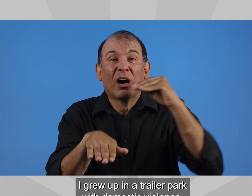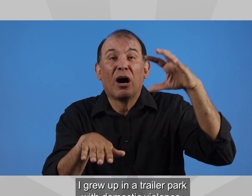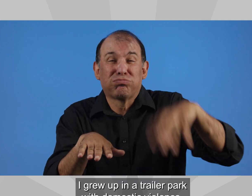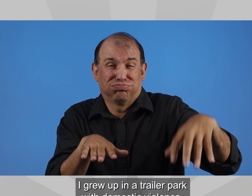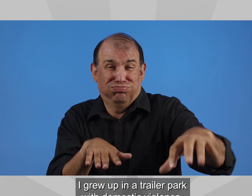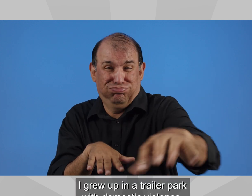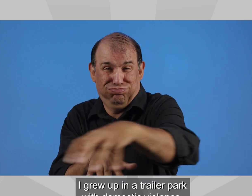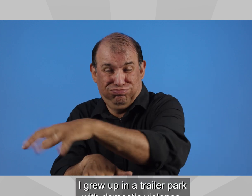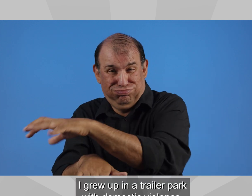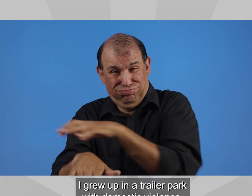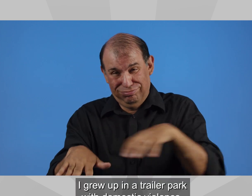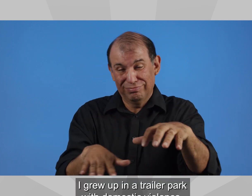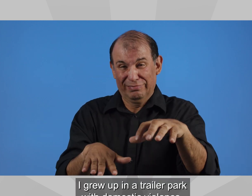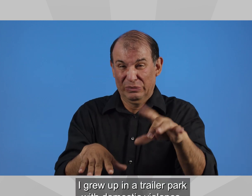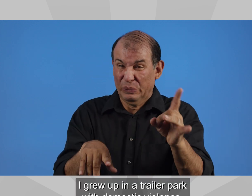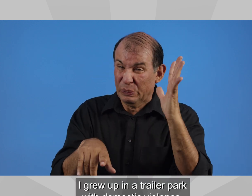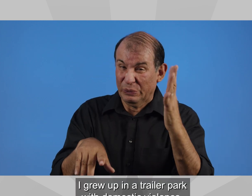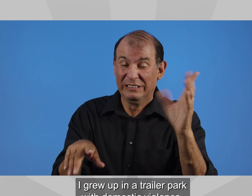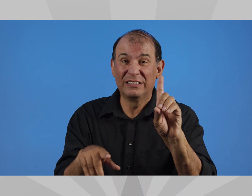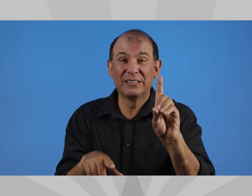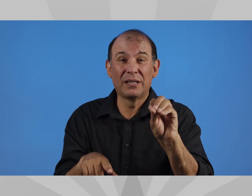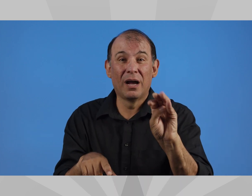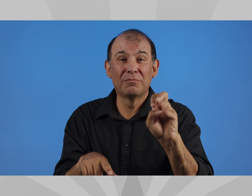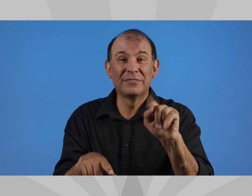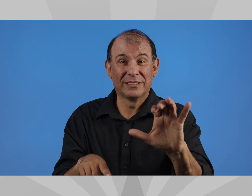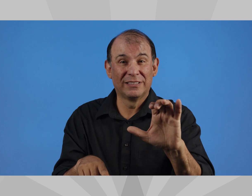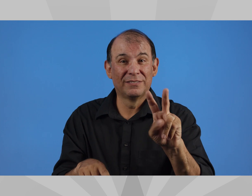I grew up in a trailer park with domestic violence.